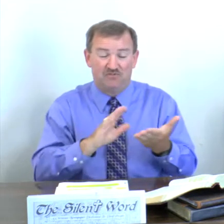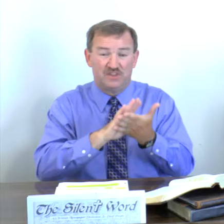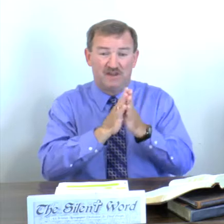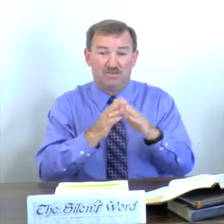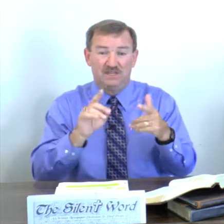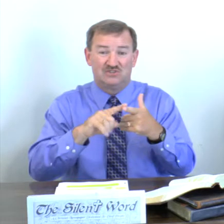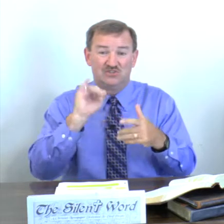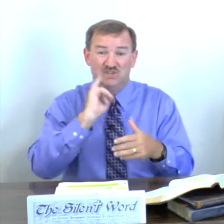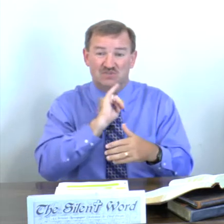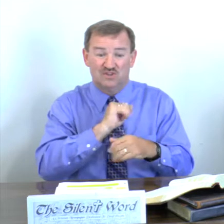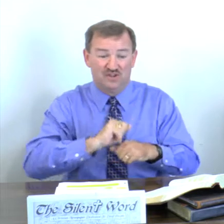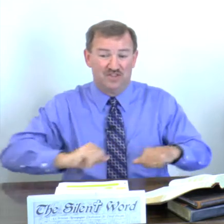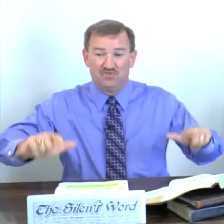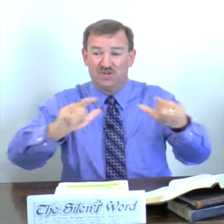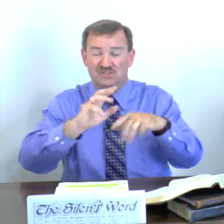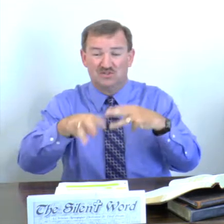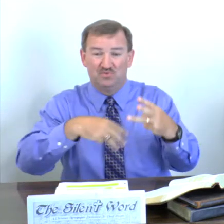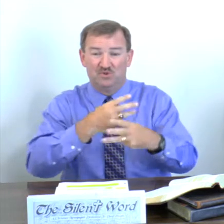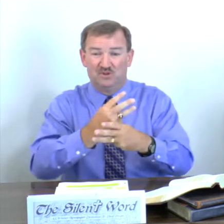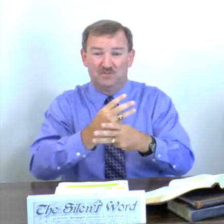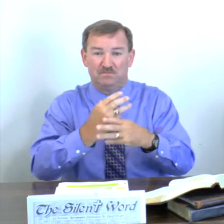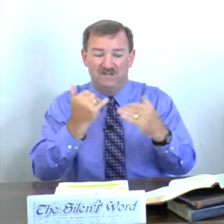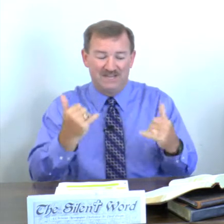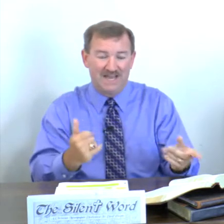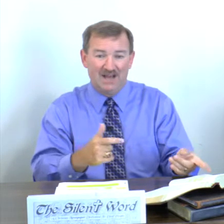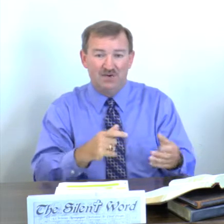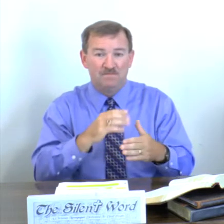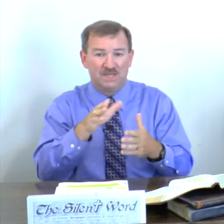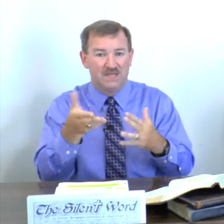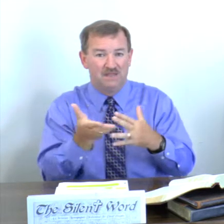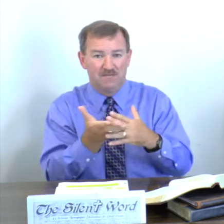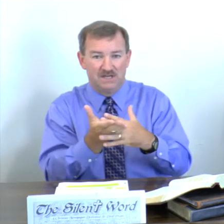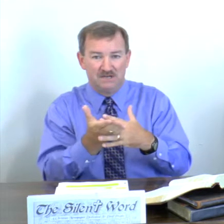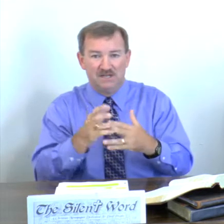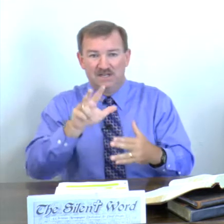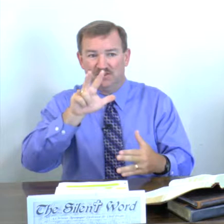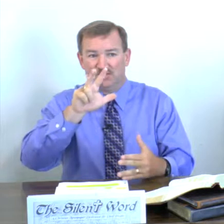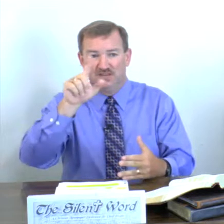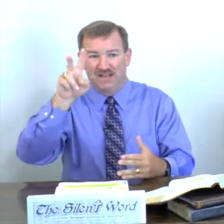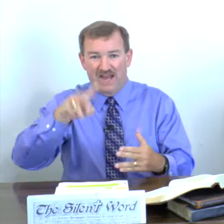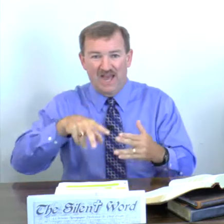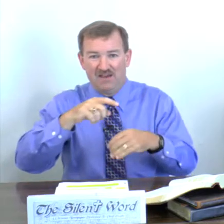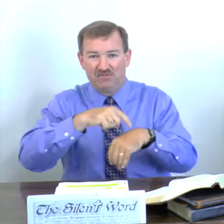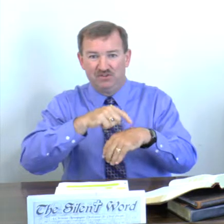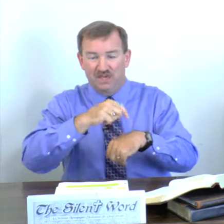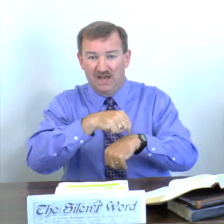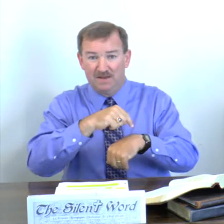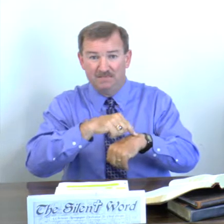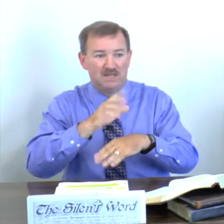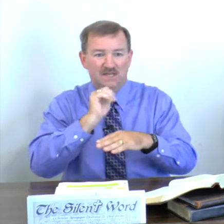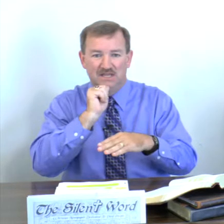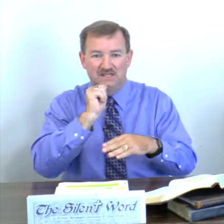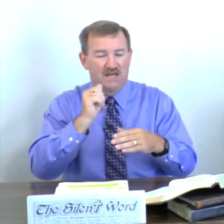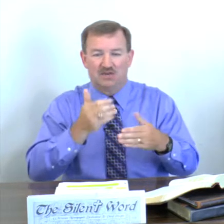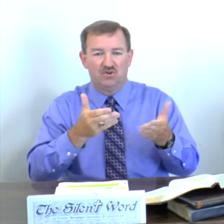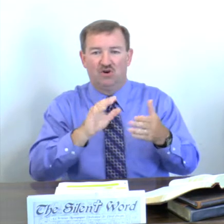offered that peace to Israel and the rest of the world. But now, in the middle, the 3.5 year time, he's not going to